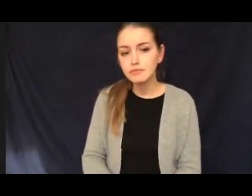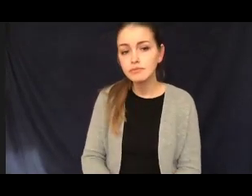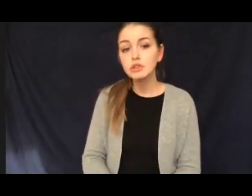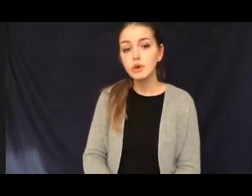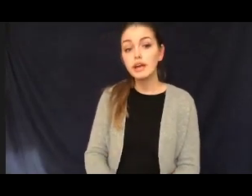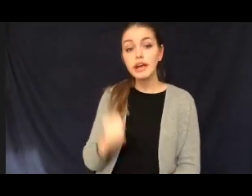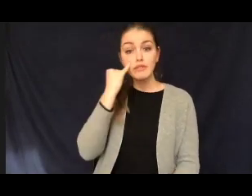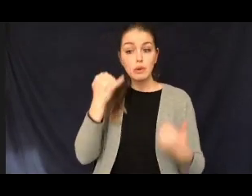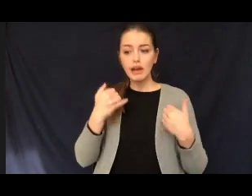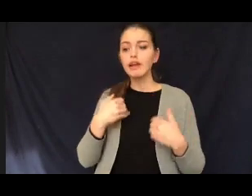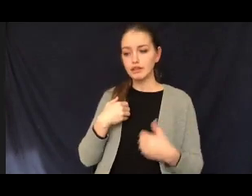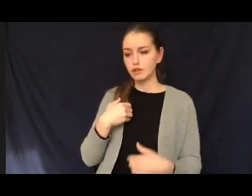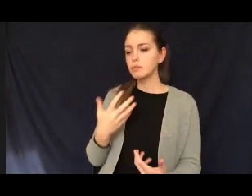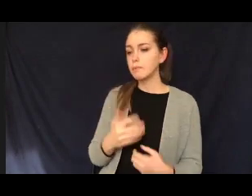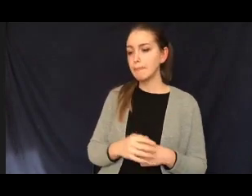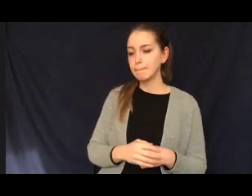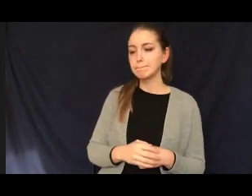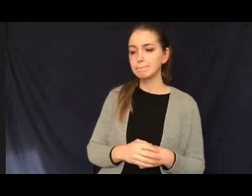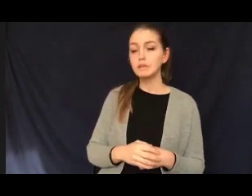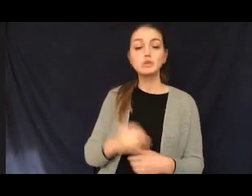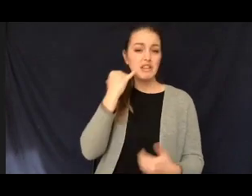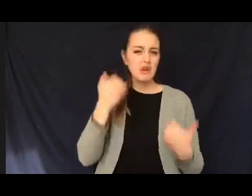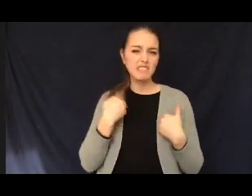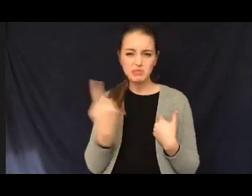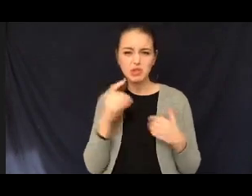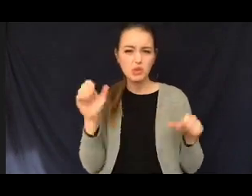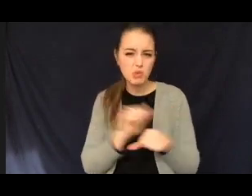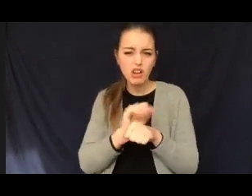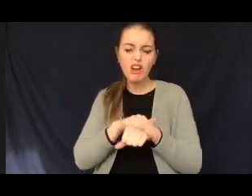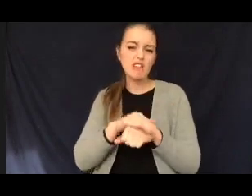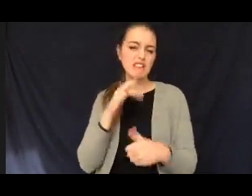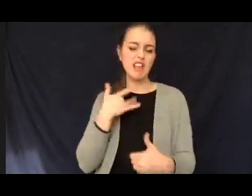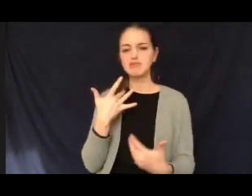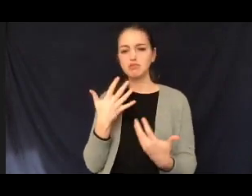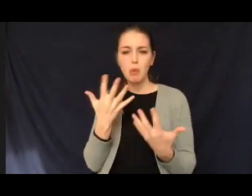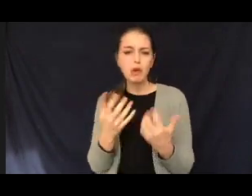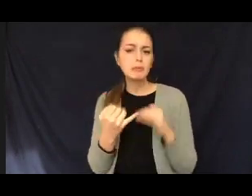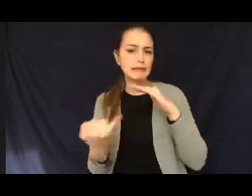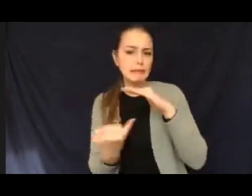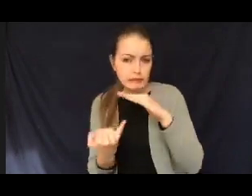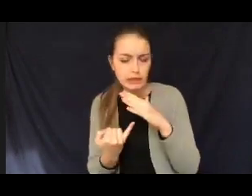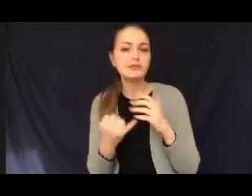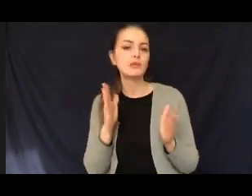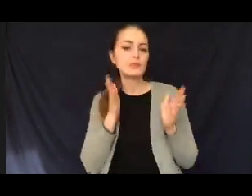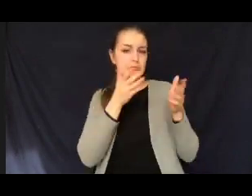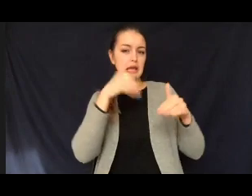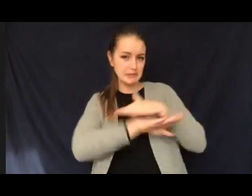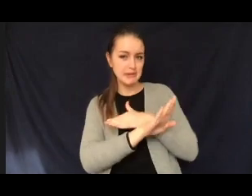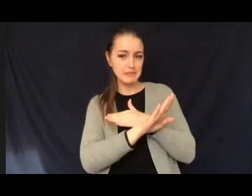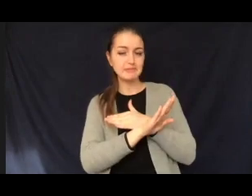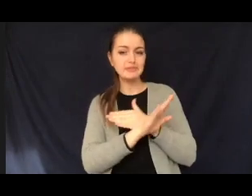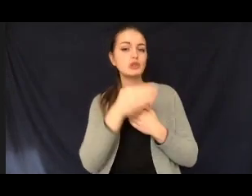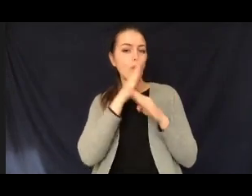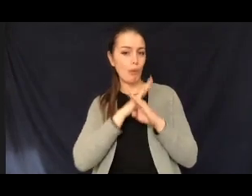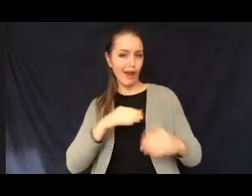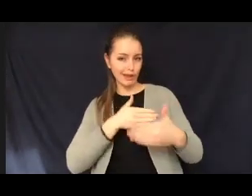you're working on, don't want to be bothered, Yeah. you just go over there. No Got one it. gets in trouble if you talk, but that's the idea. Yeah. Just Do you